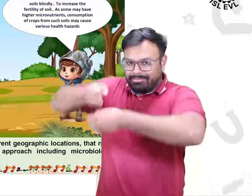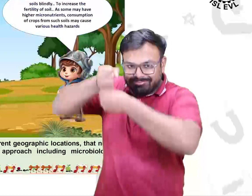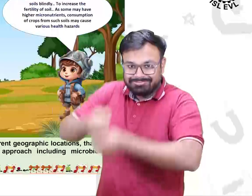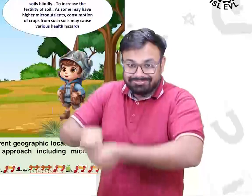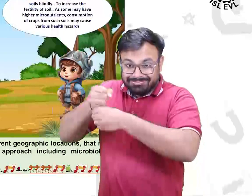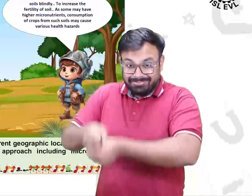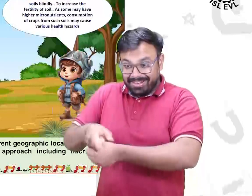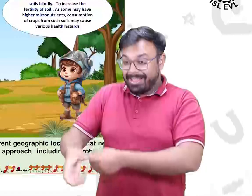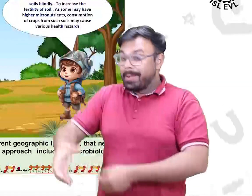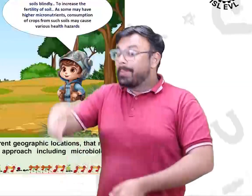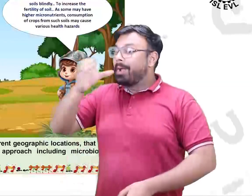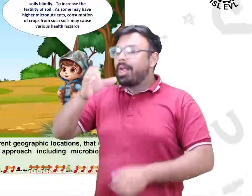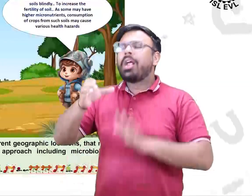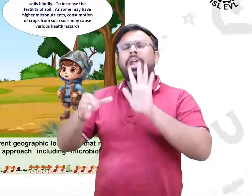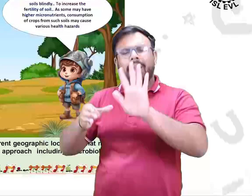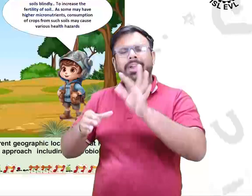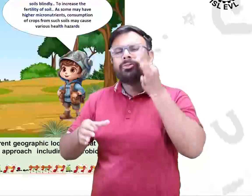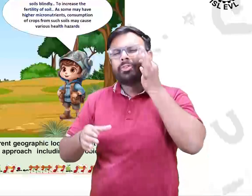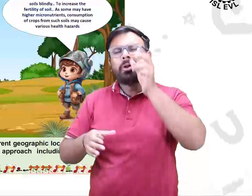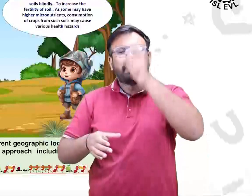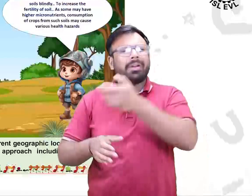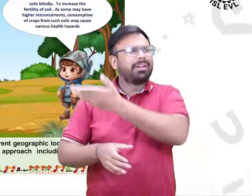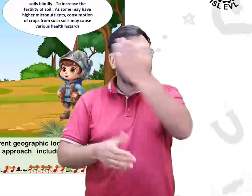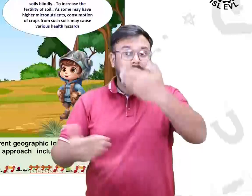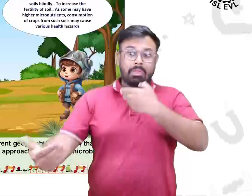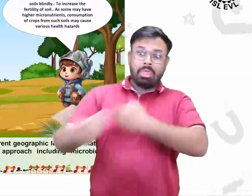human consumption.